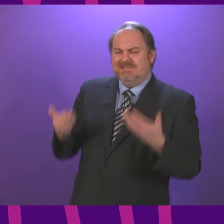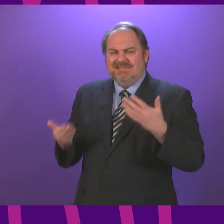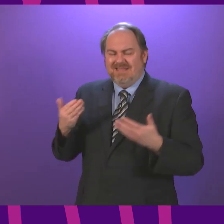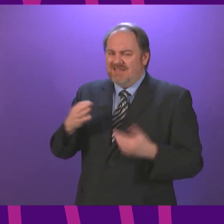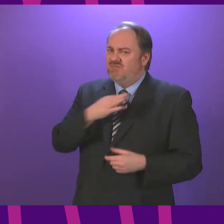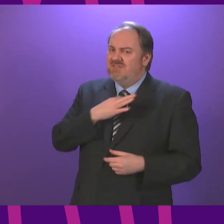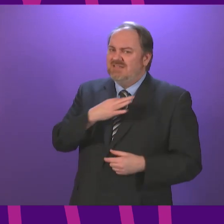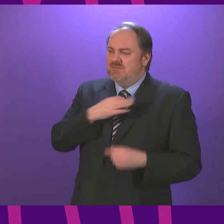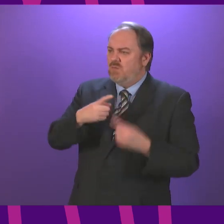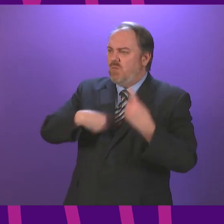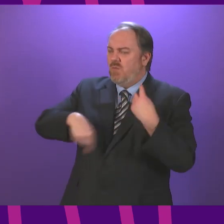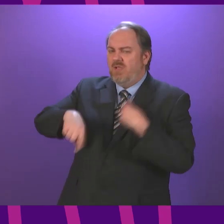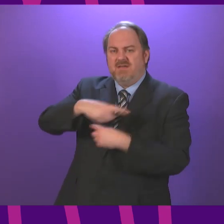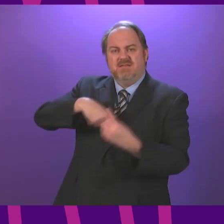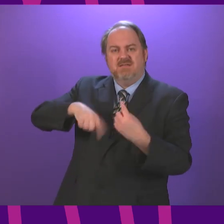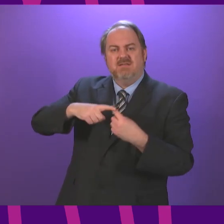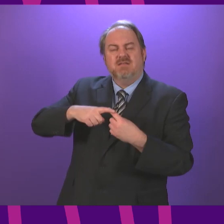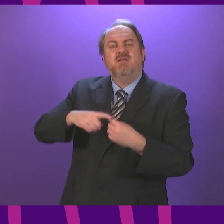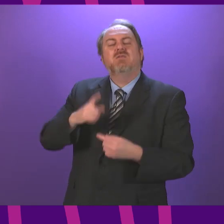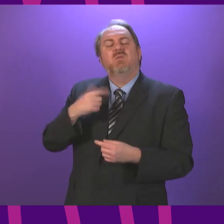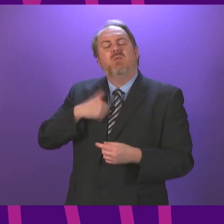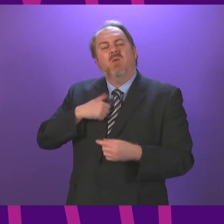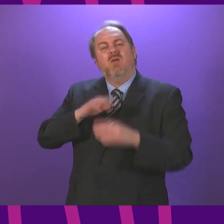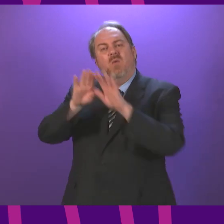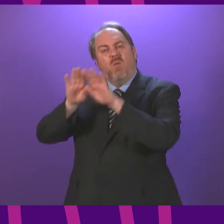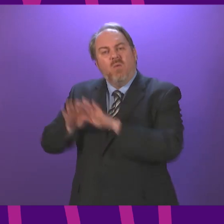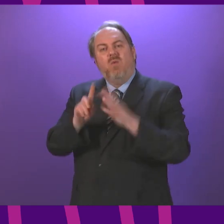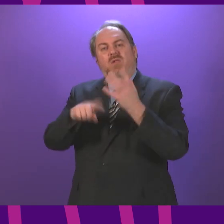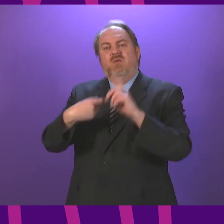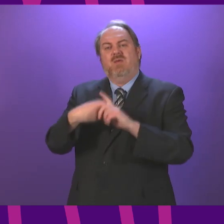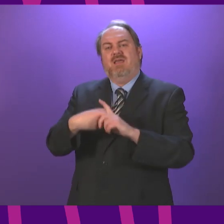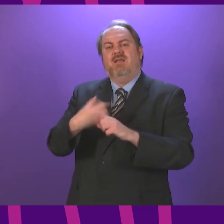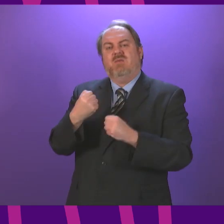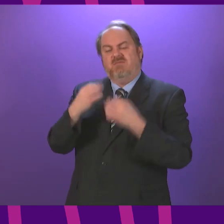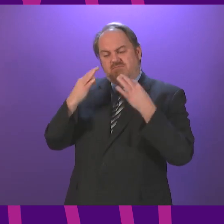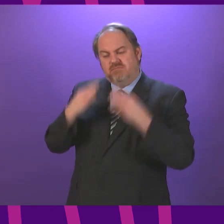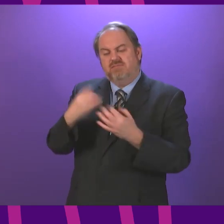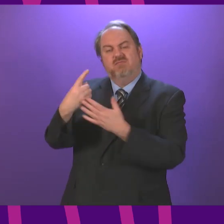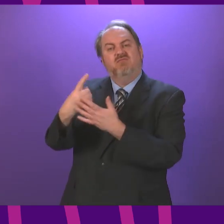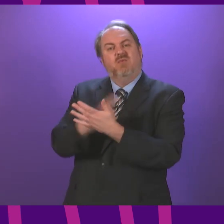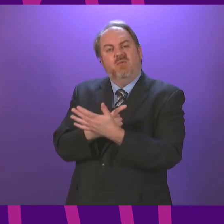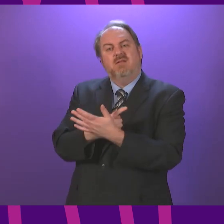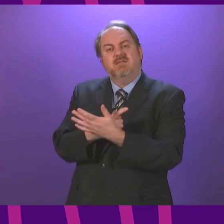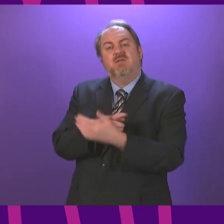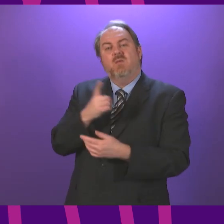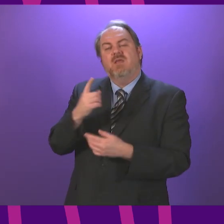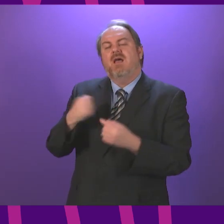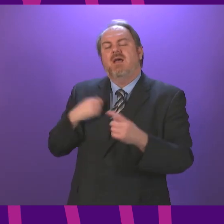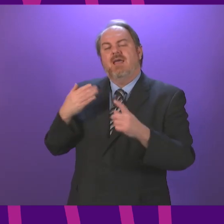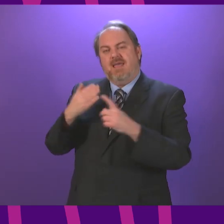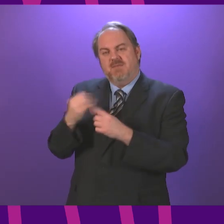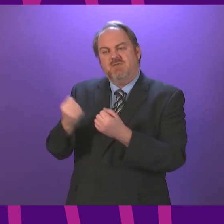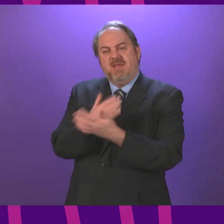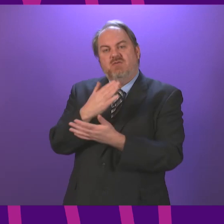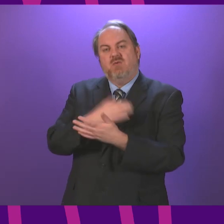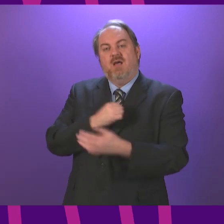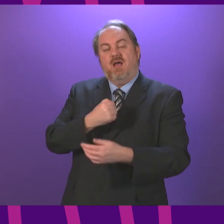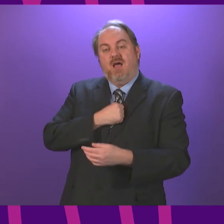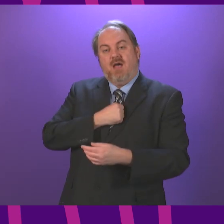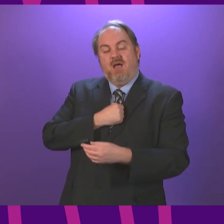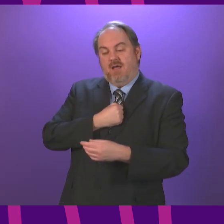and to try to encourage a more uniform position. But we will continue to do everything we can to make sure those protections at our borders